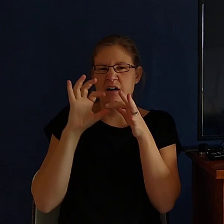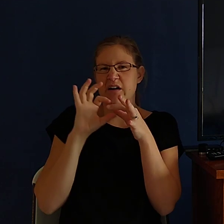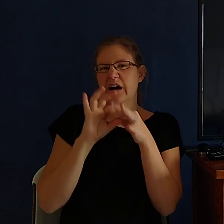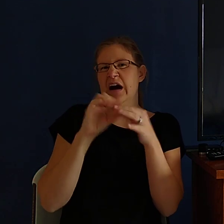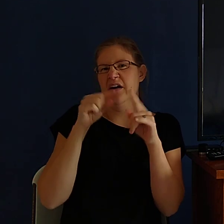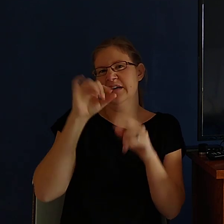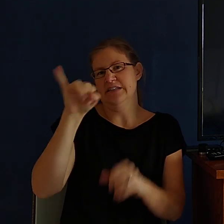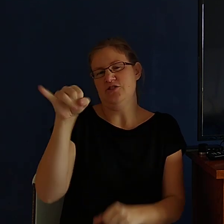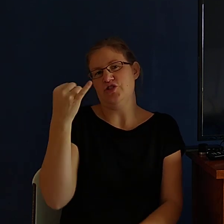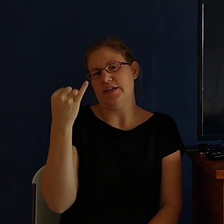J